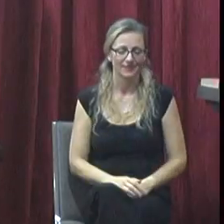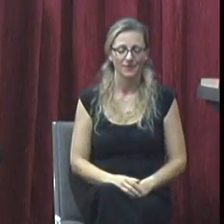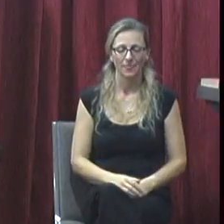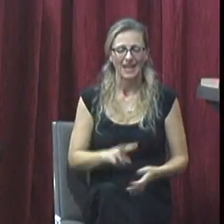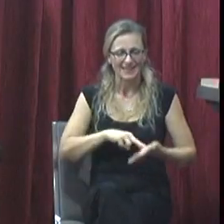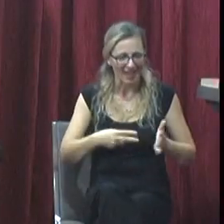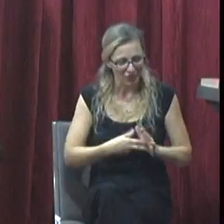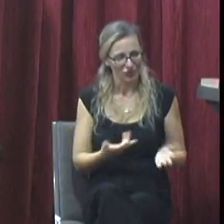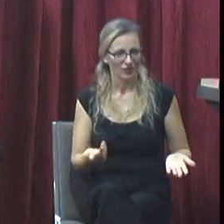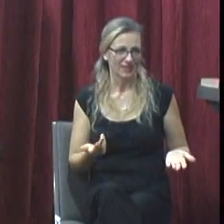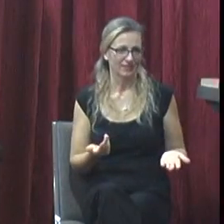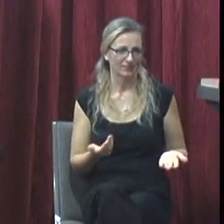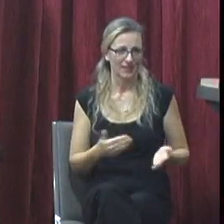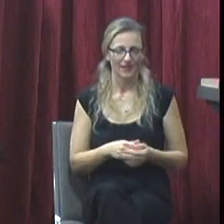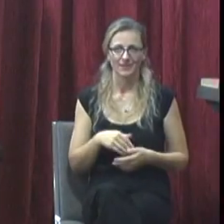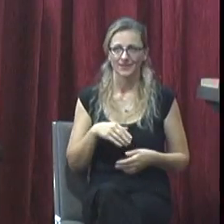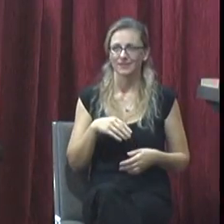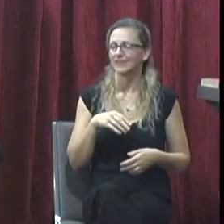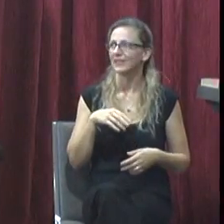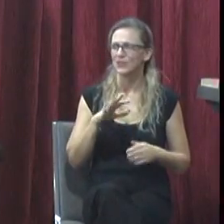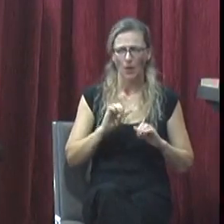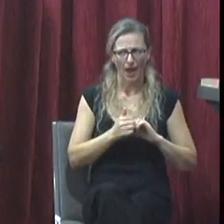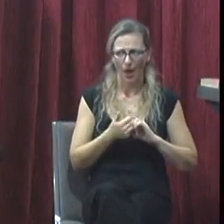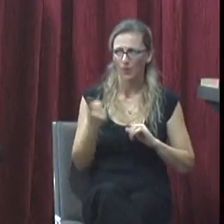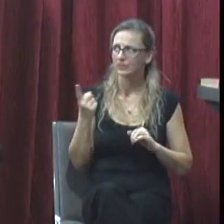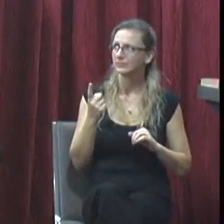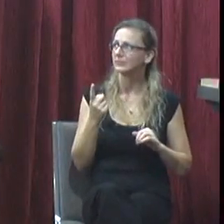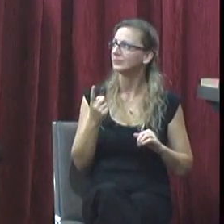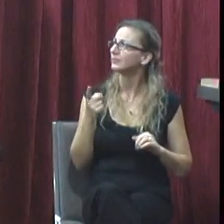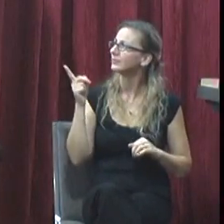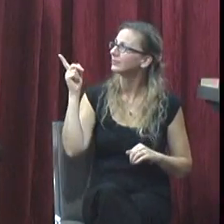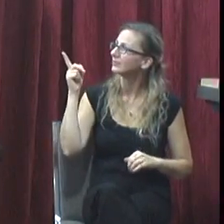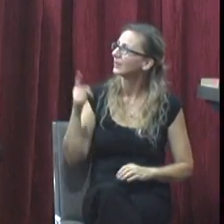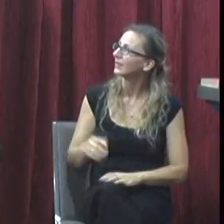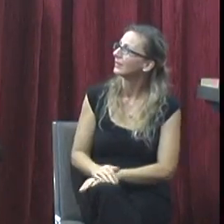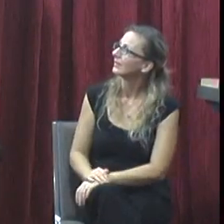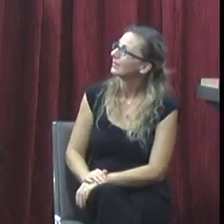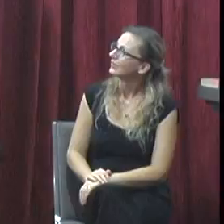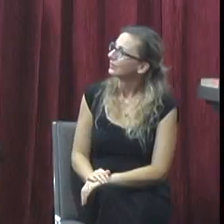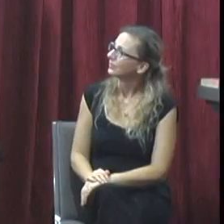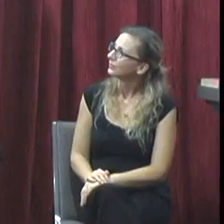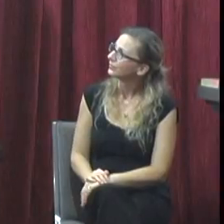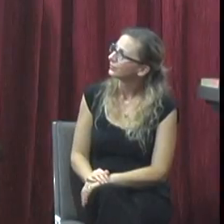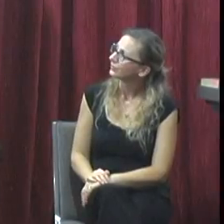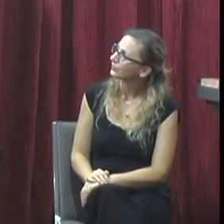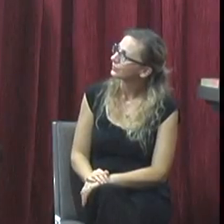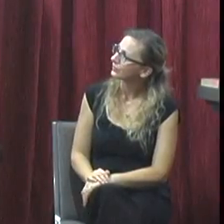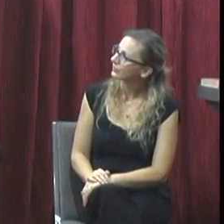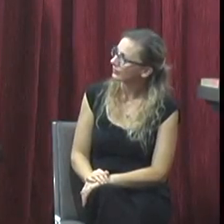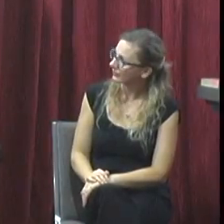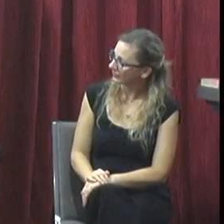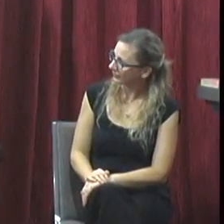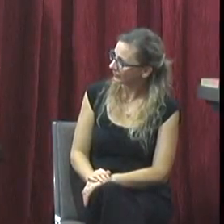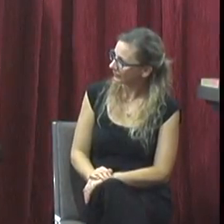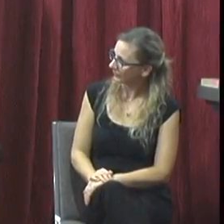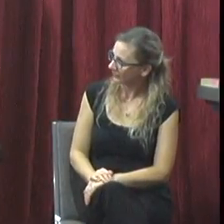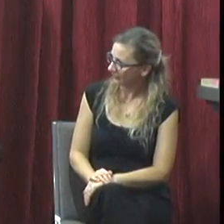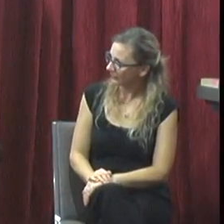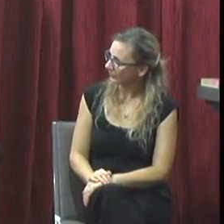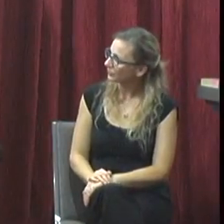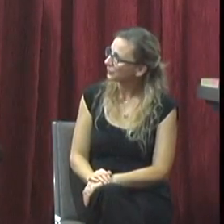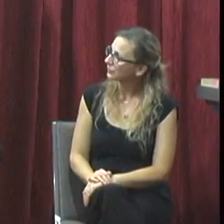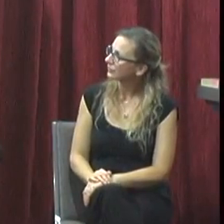God's command. So how did they transgress? The rest of verse 11. Now they have even taken of the things under the ban